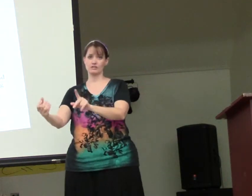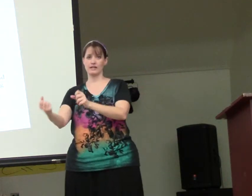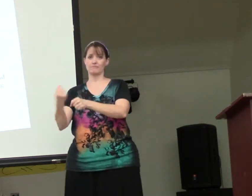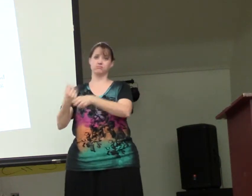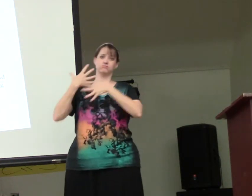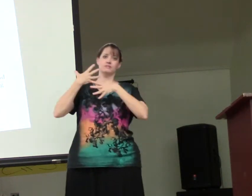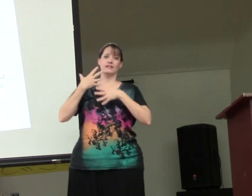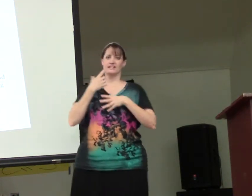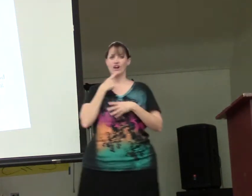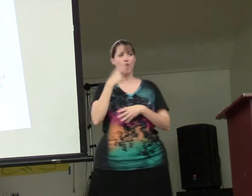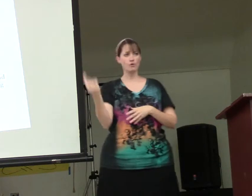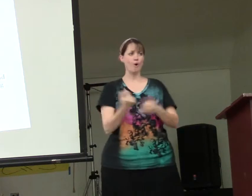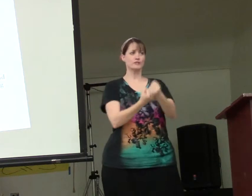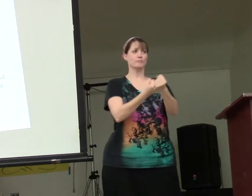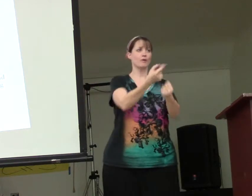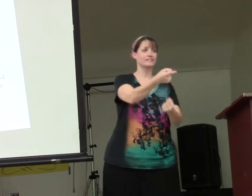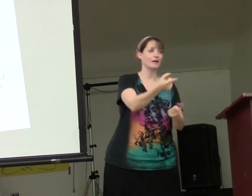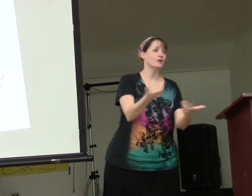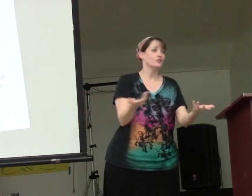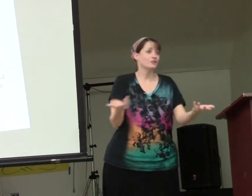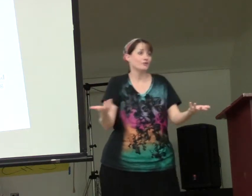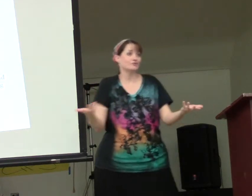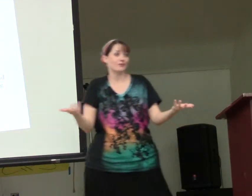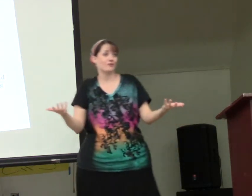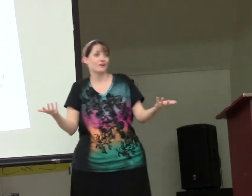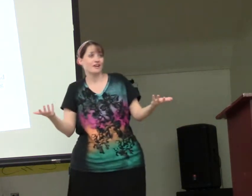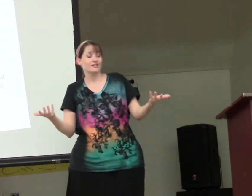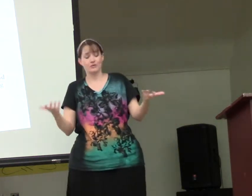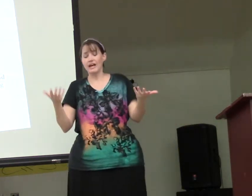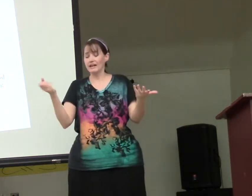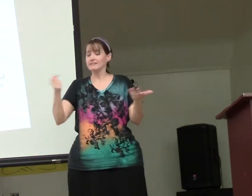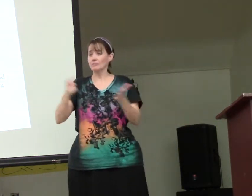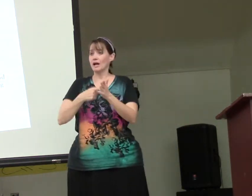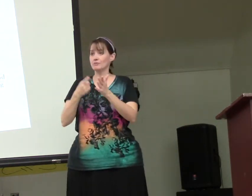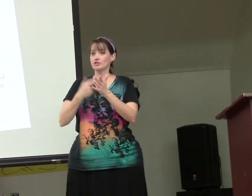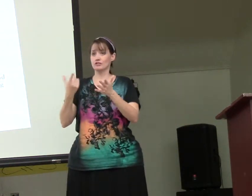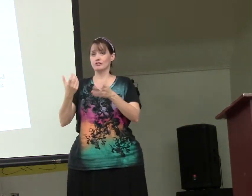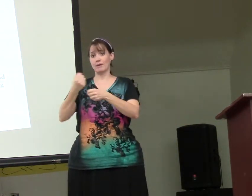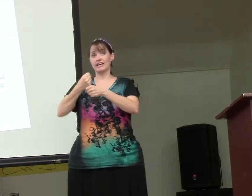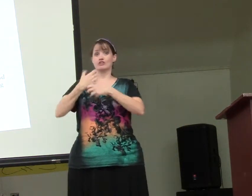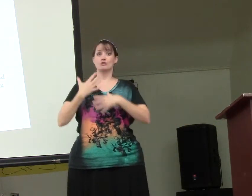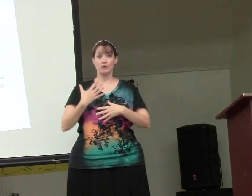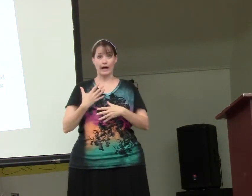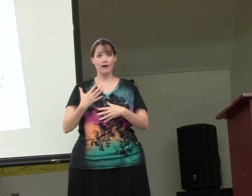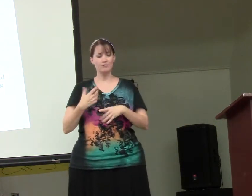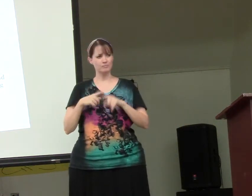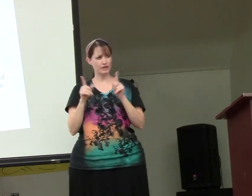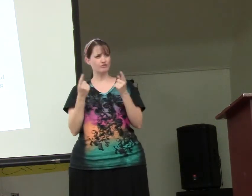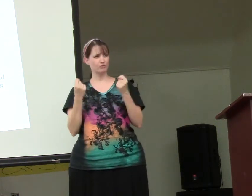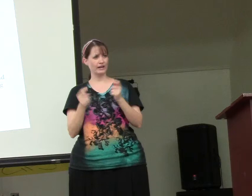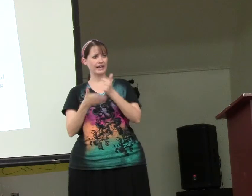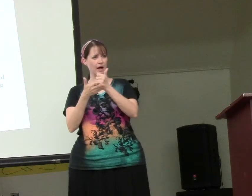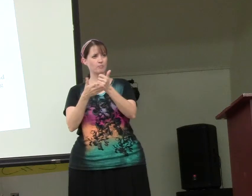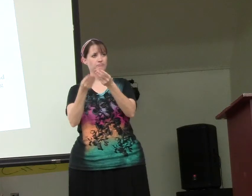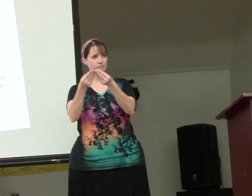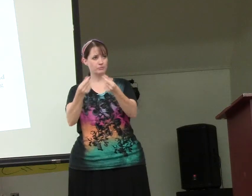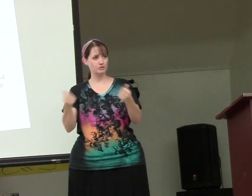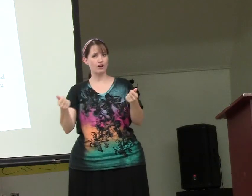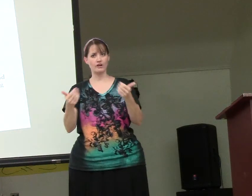like, say, oh, you always support them. You know, so yeah, sometimes you might get chewed out, but are you trying to help resolve, are you